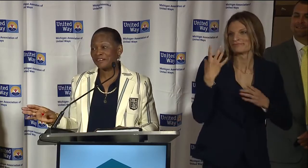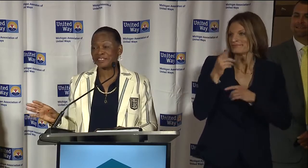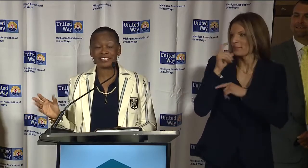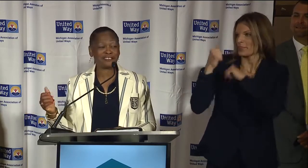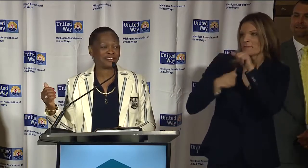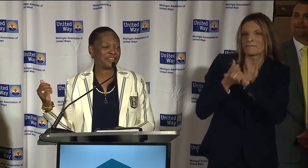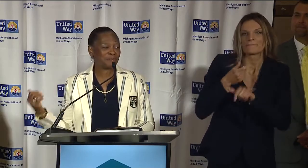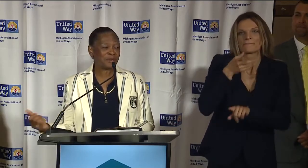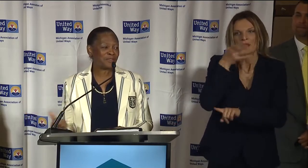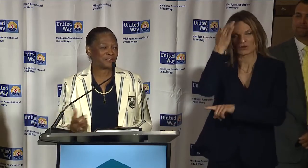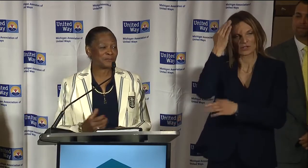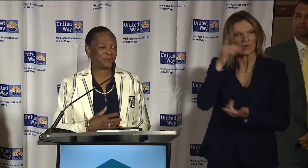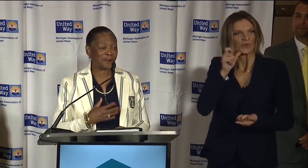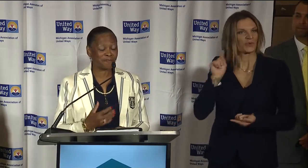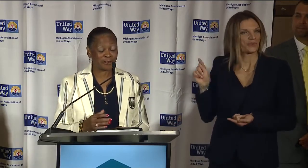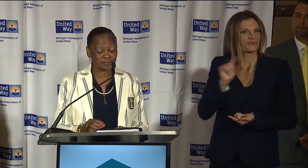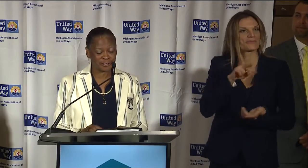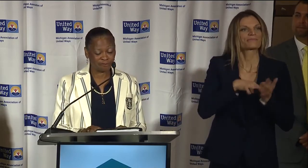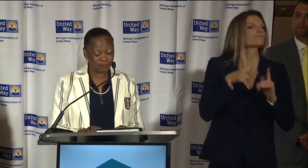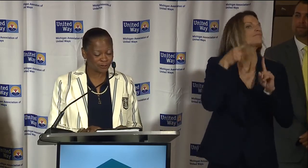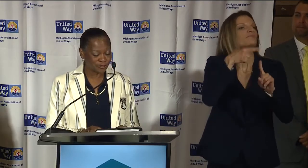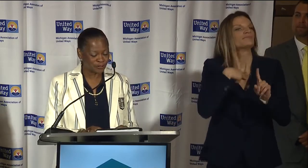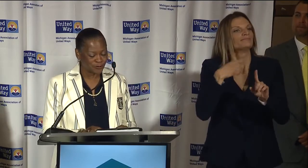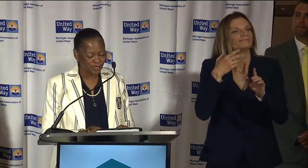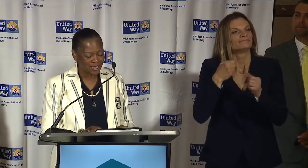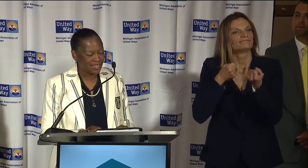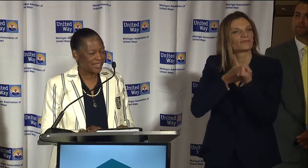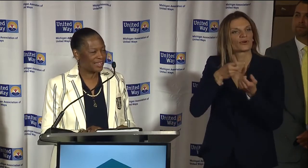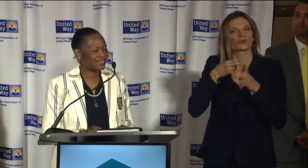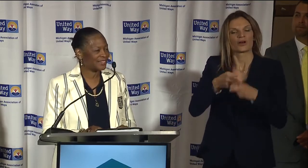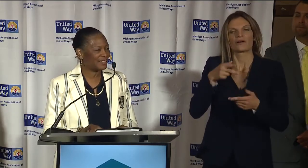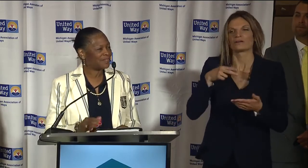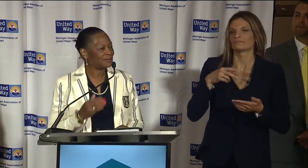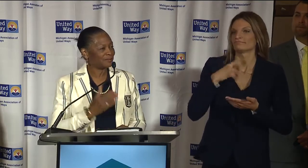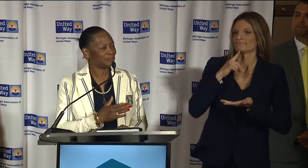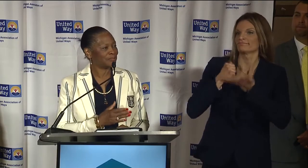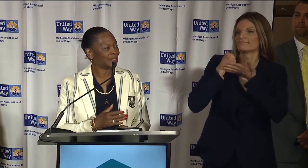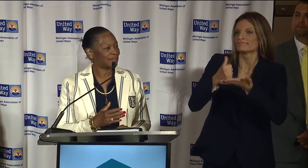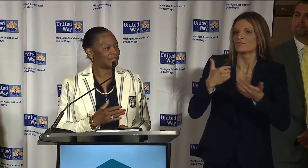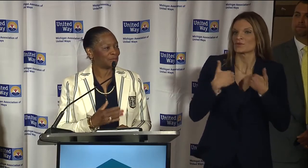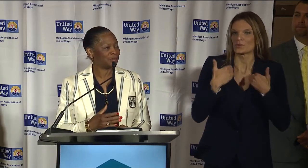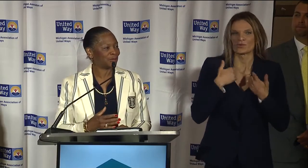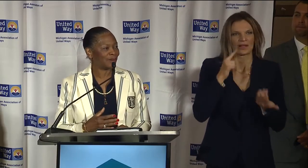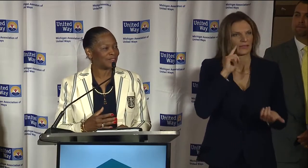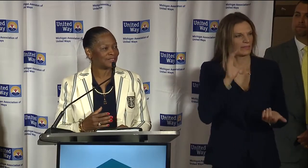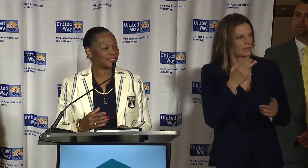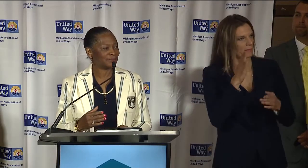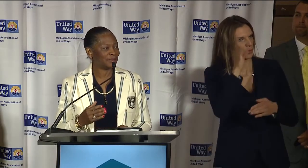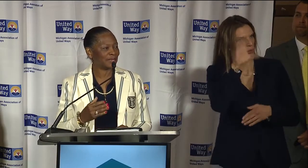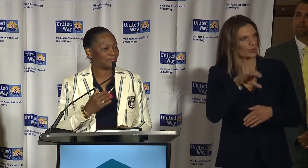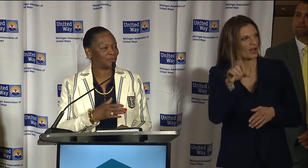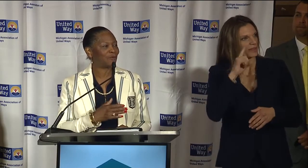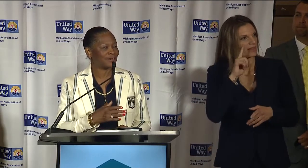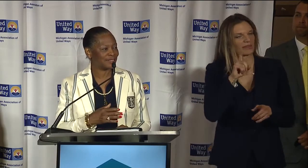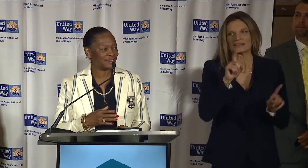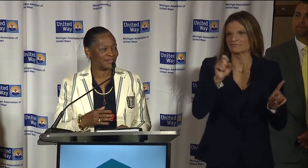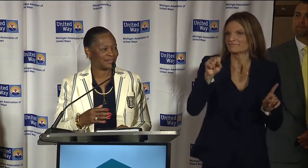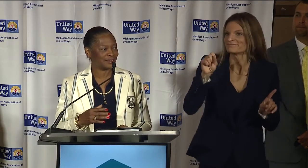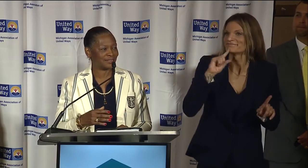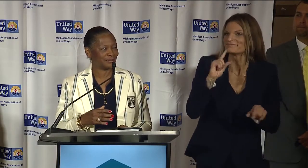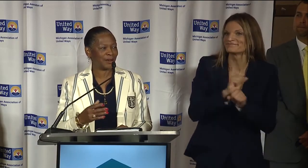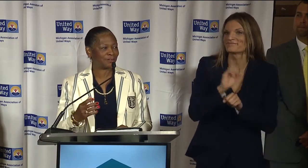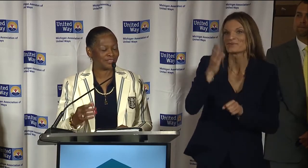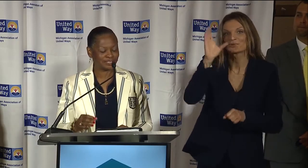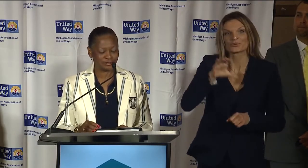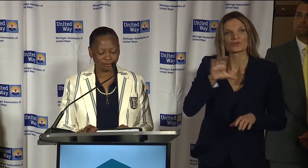Met parents here, and people that support our Fostering Futures youth, and even, I think it's Blue Cross, and Blue Cross that does